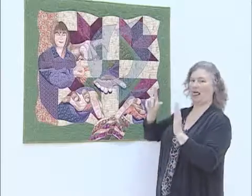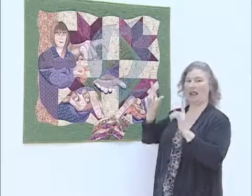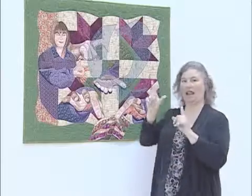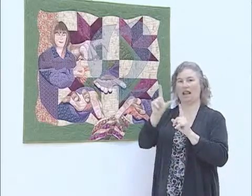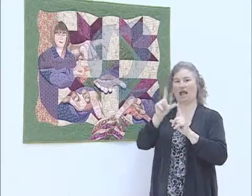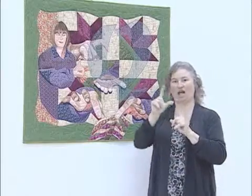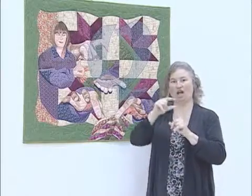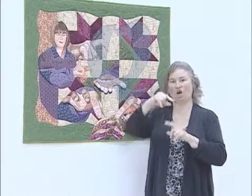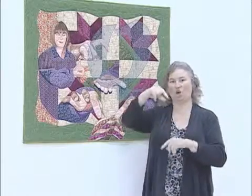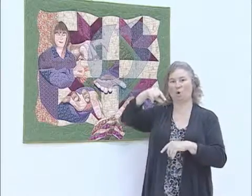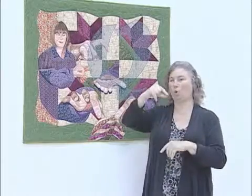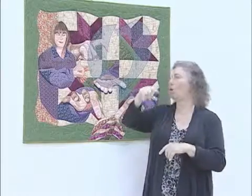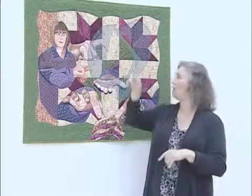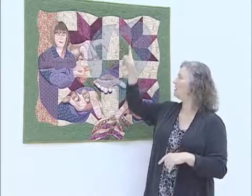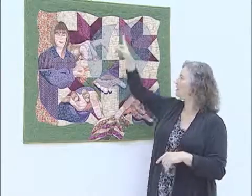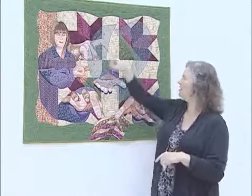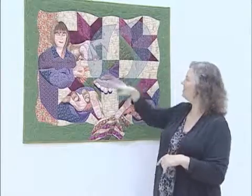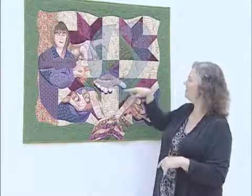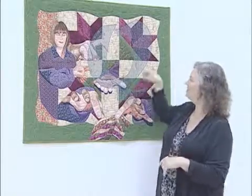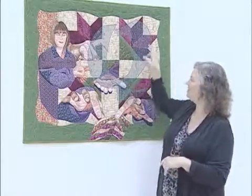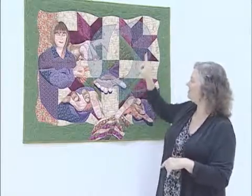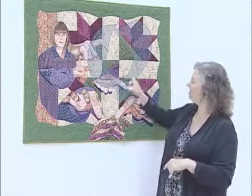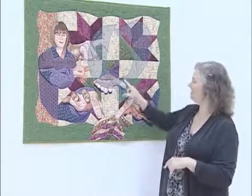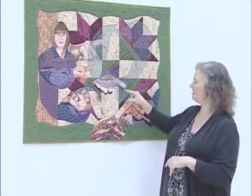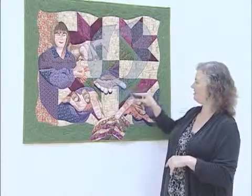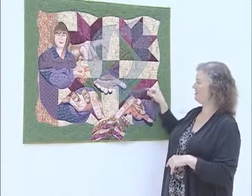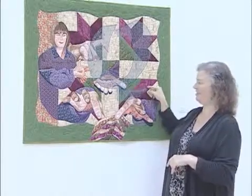I put in the letter Q prominently displayed here.